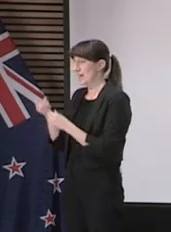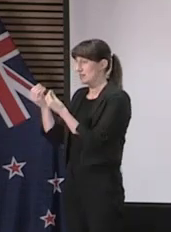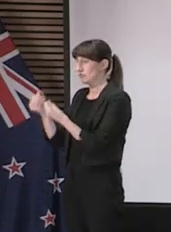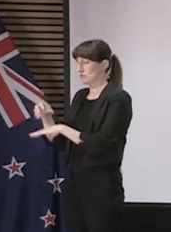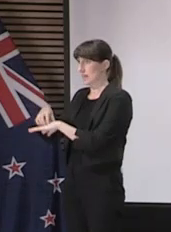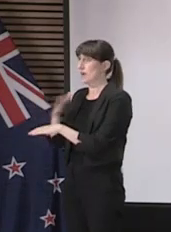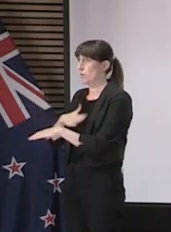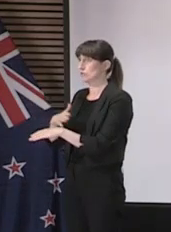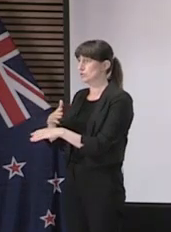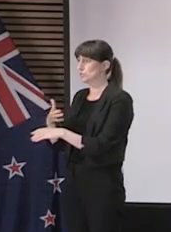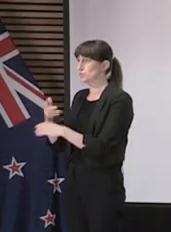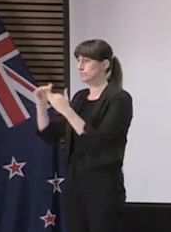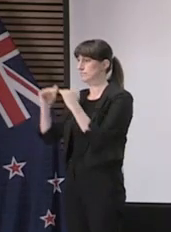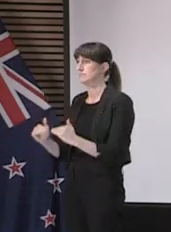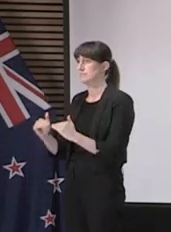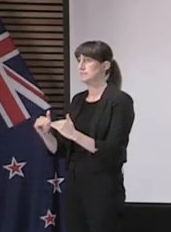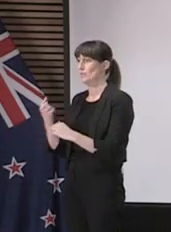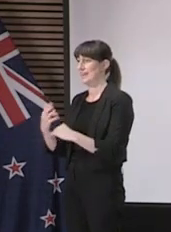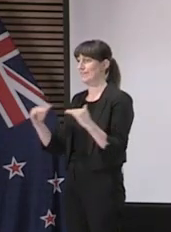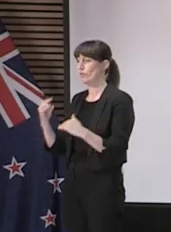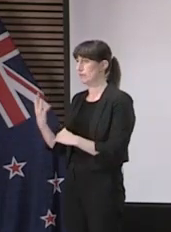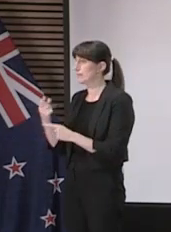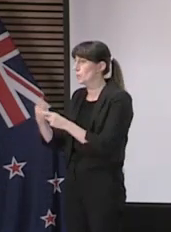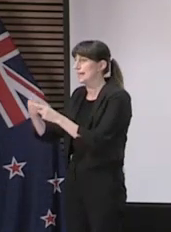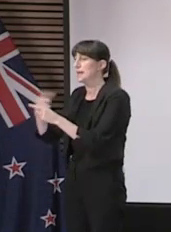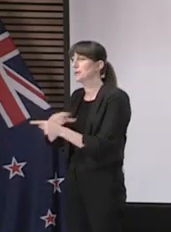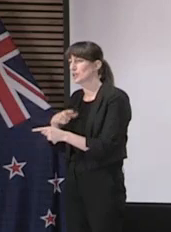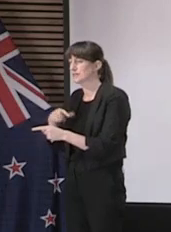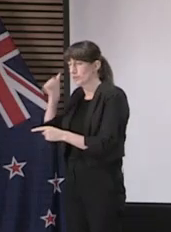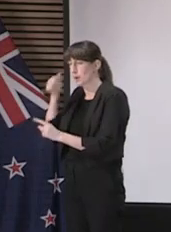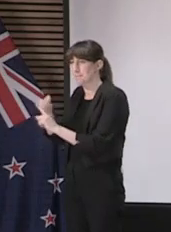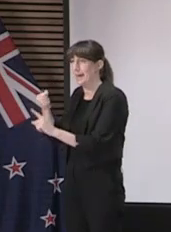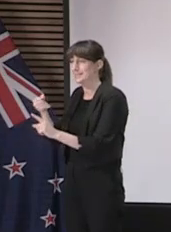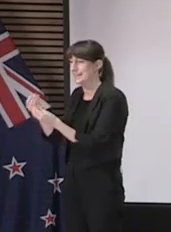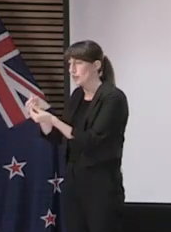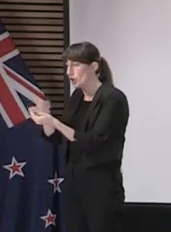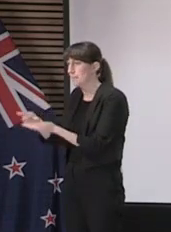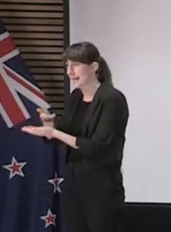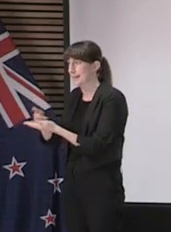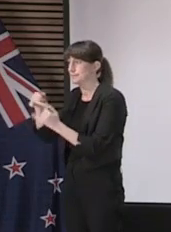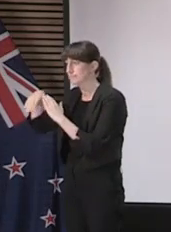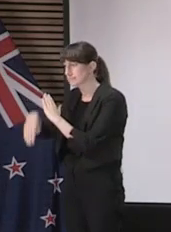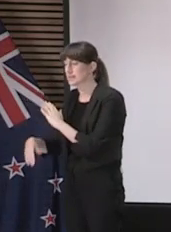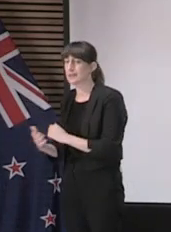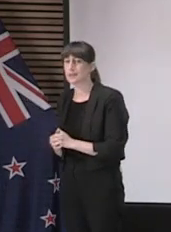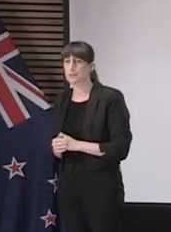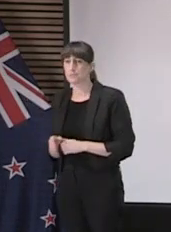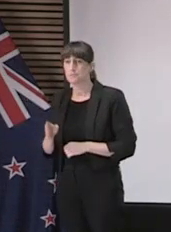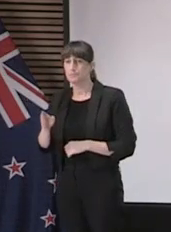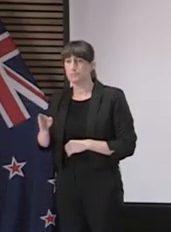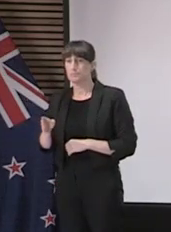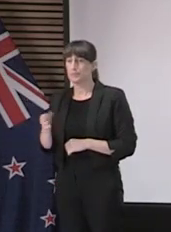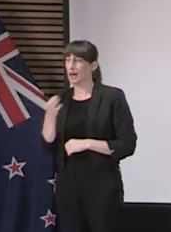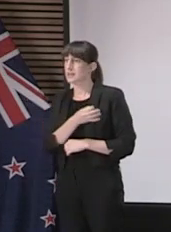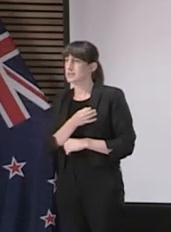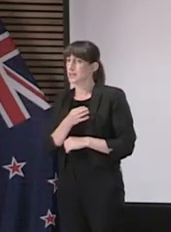ensure people have employment, income, access to education and so on. Okay. There are many New